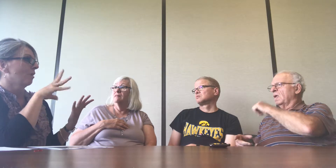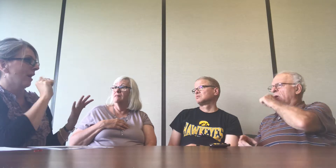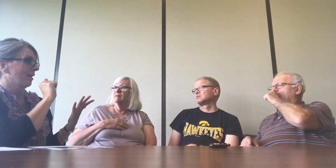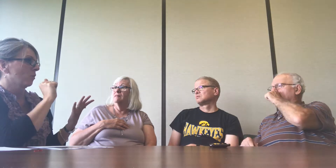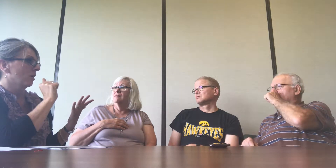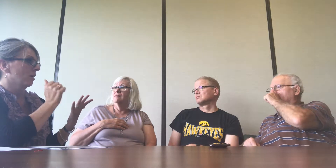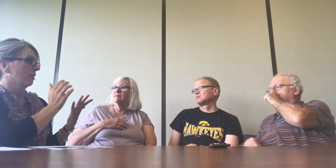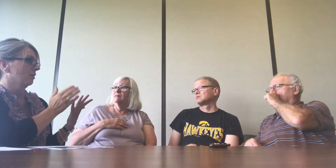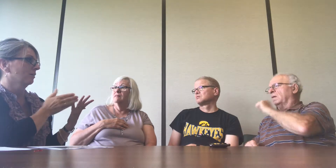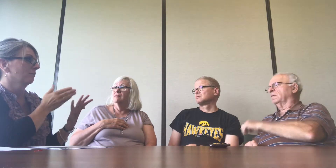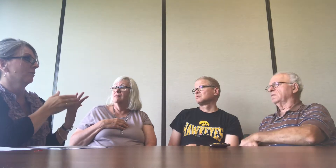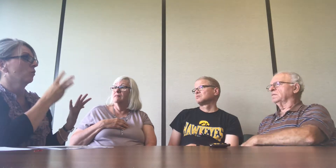Iowa,